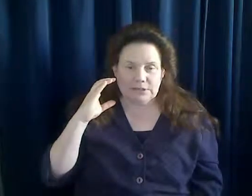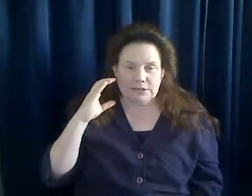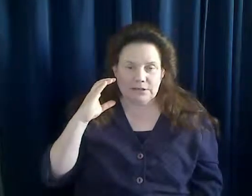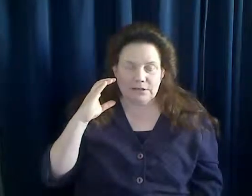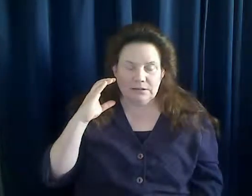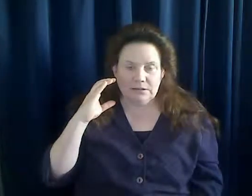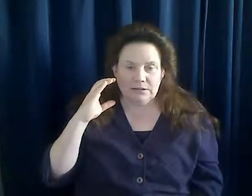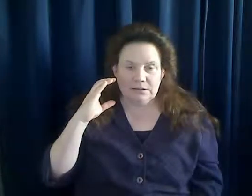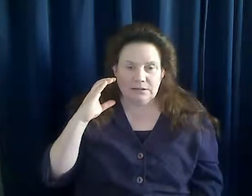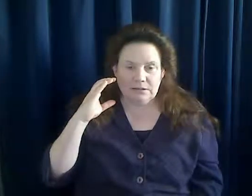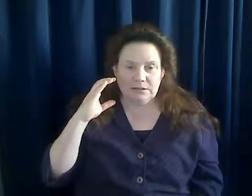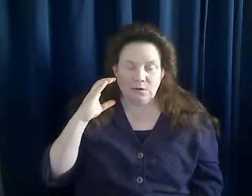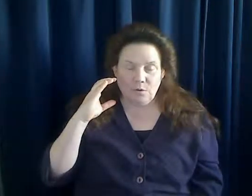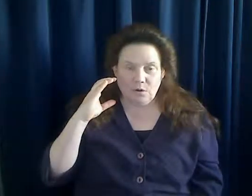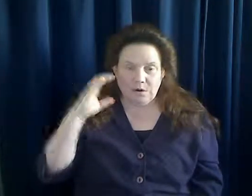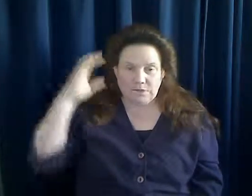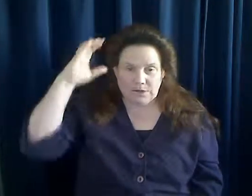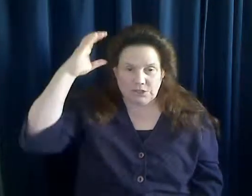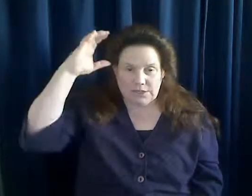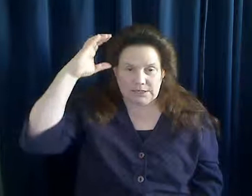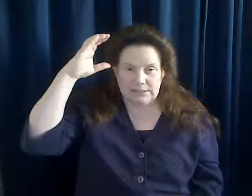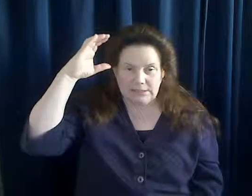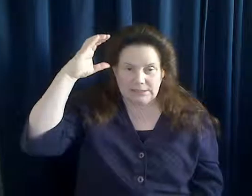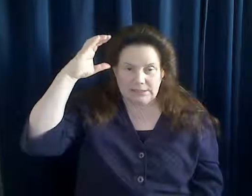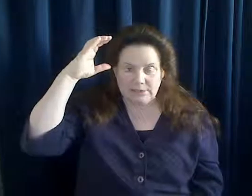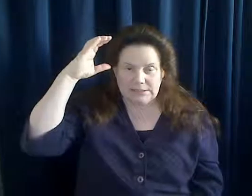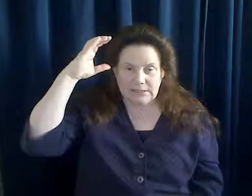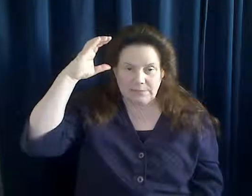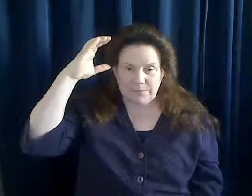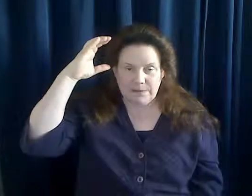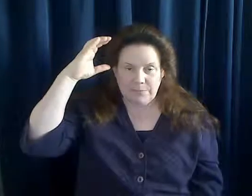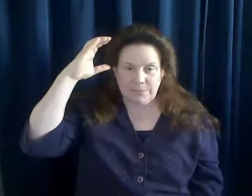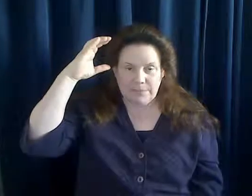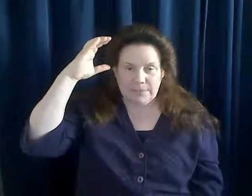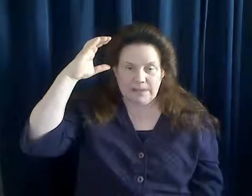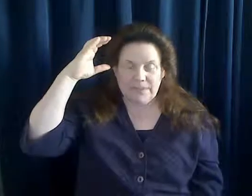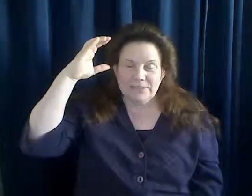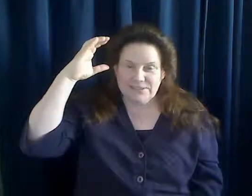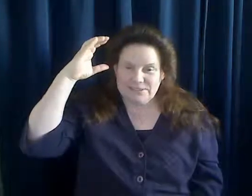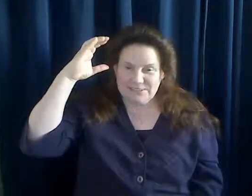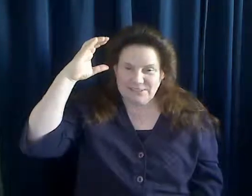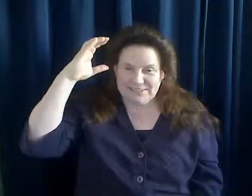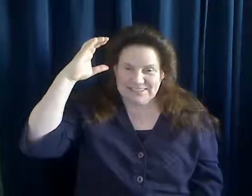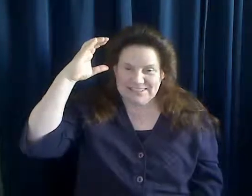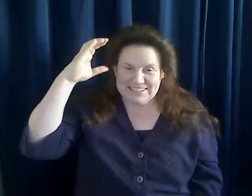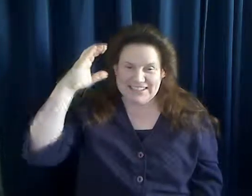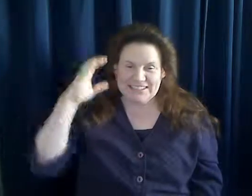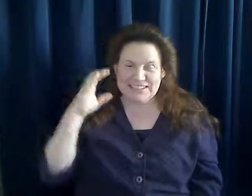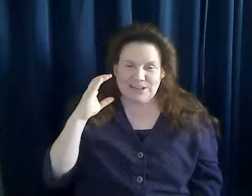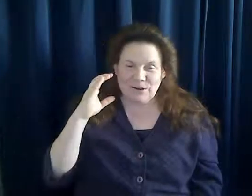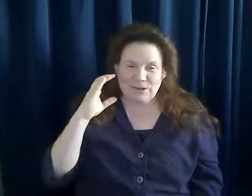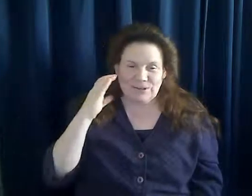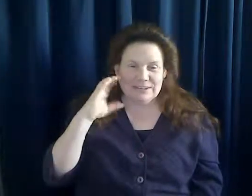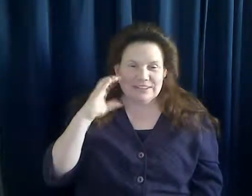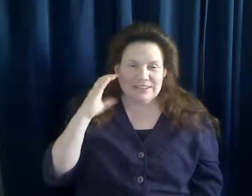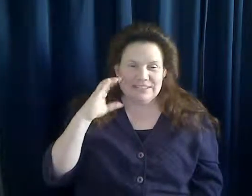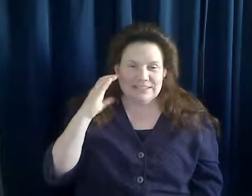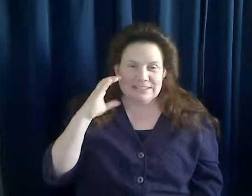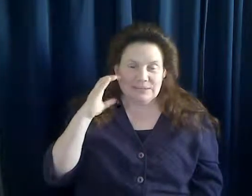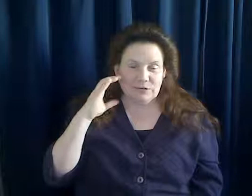chin, or if I shake it a little bit near my temple, there's a difference. So this is going